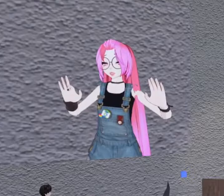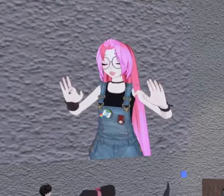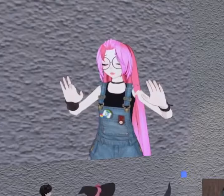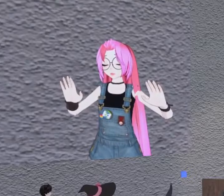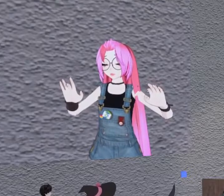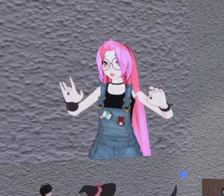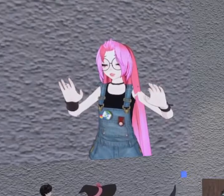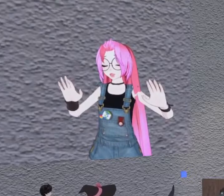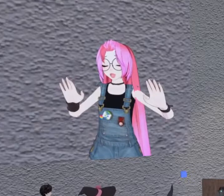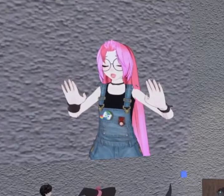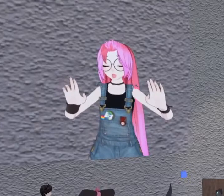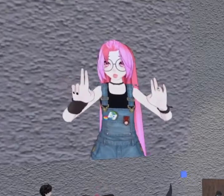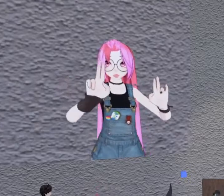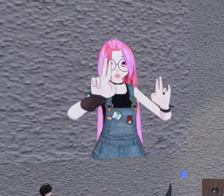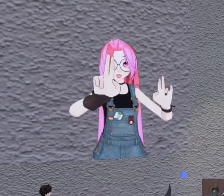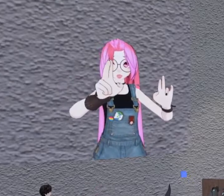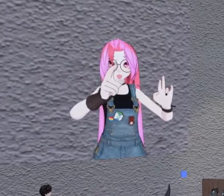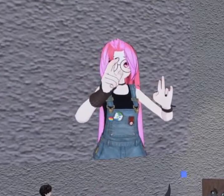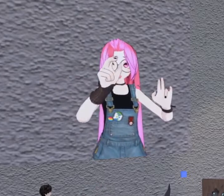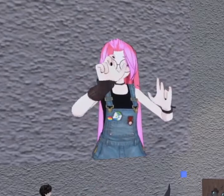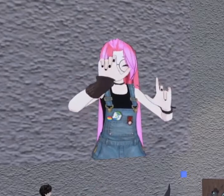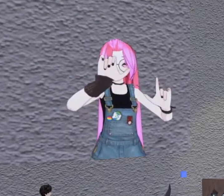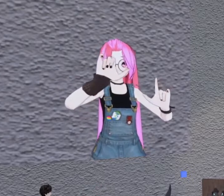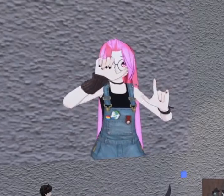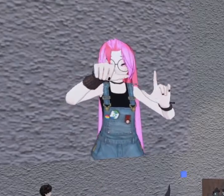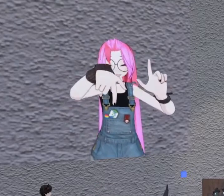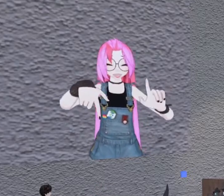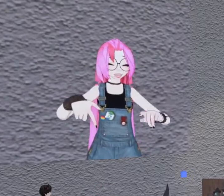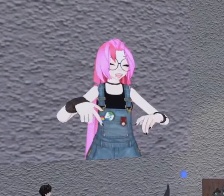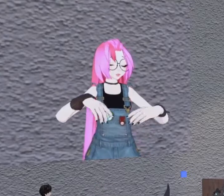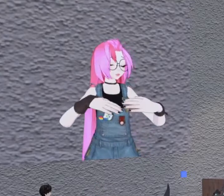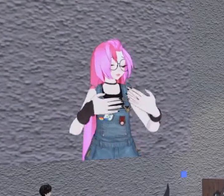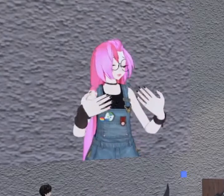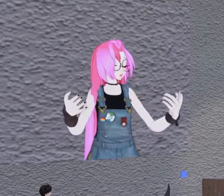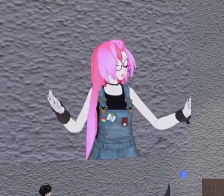what about rain? Show me that.